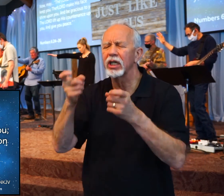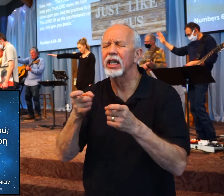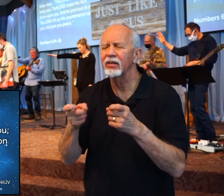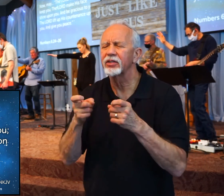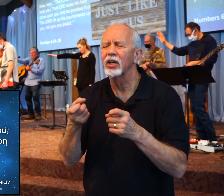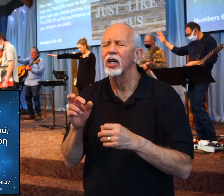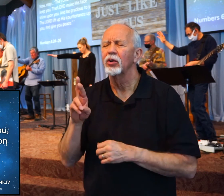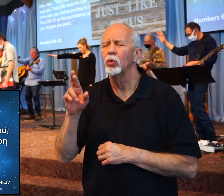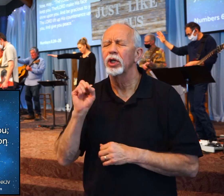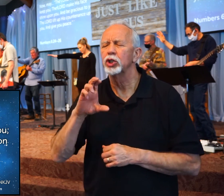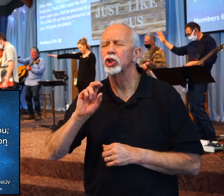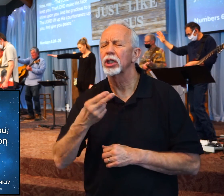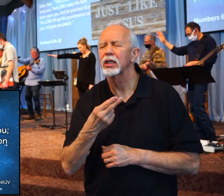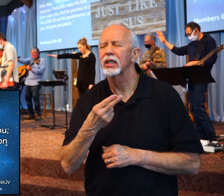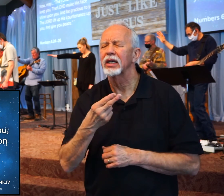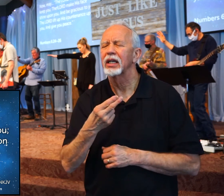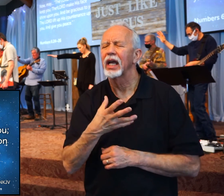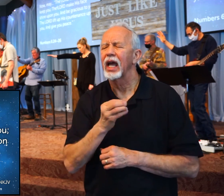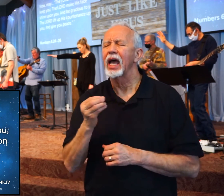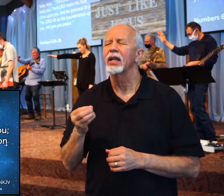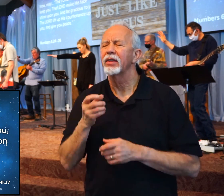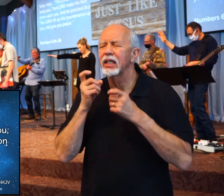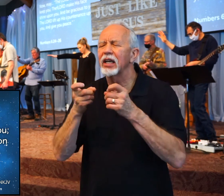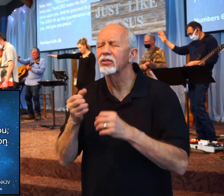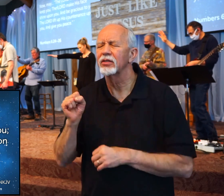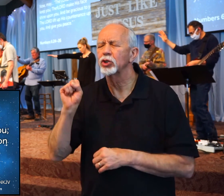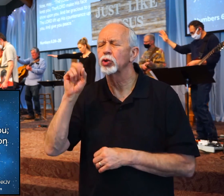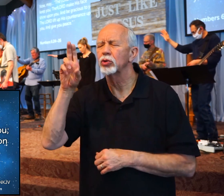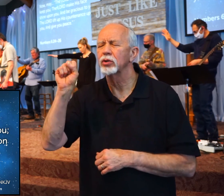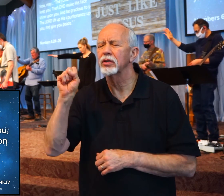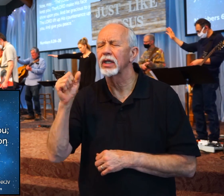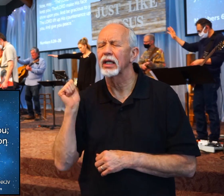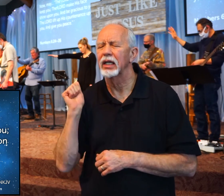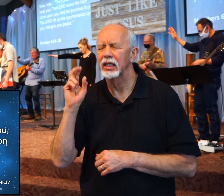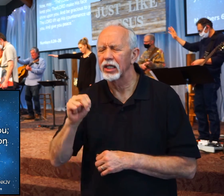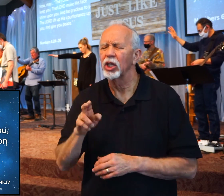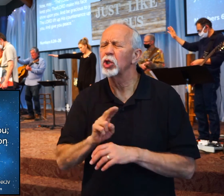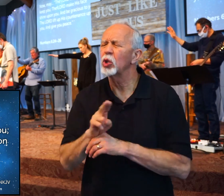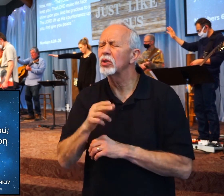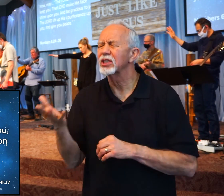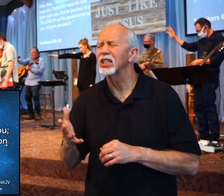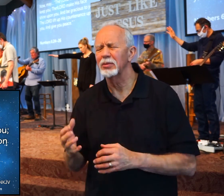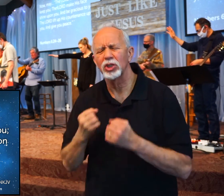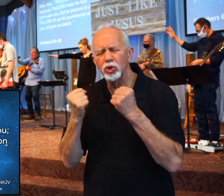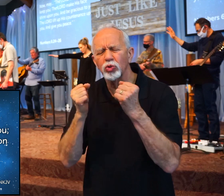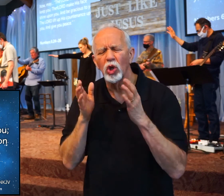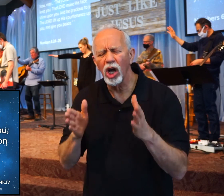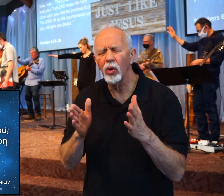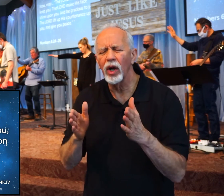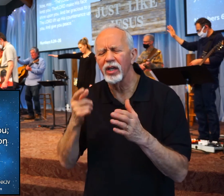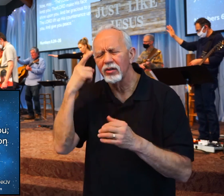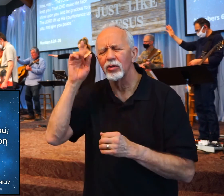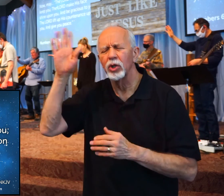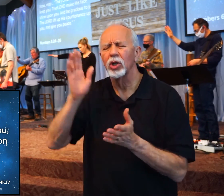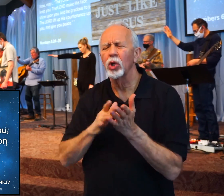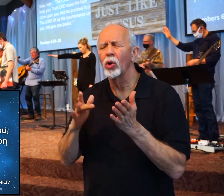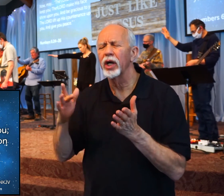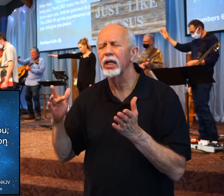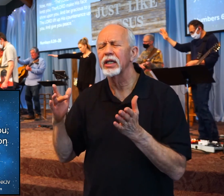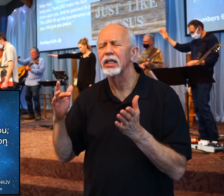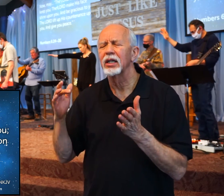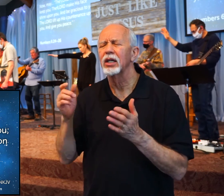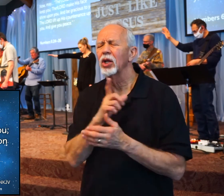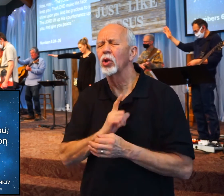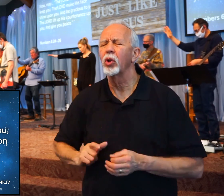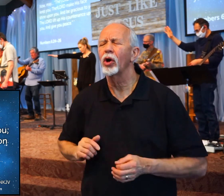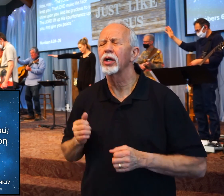Rich. Thank you for the gifts of Susan. Use them mightily for your glory.